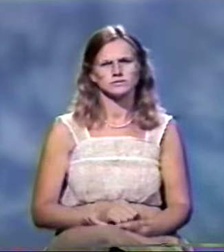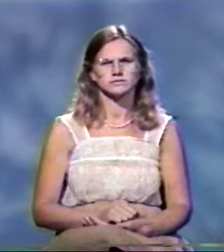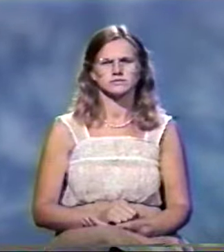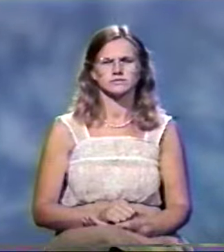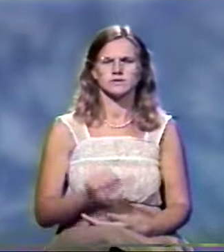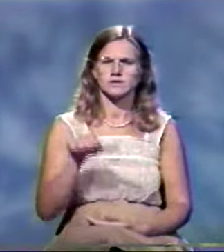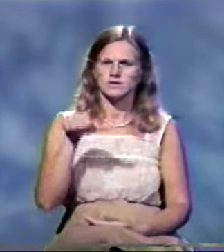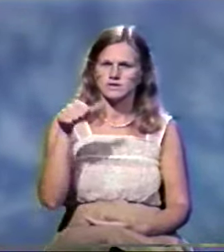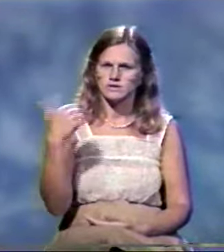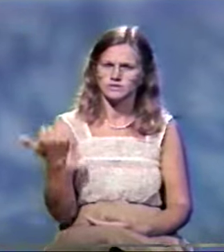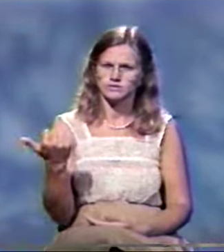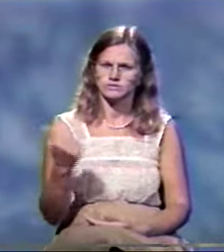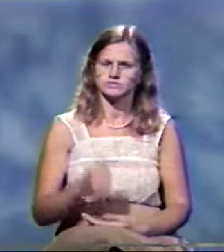Other.